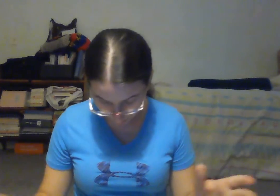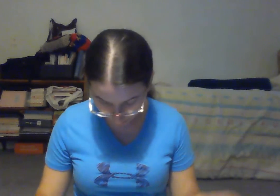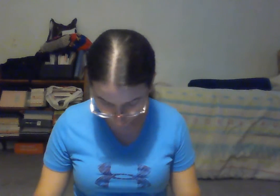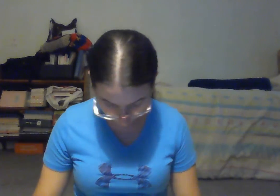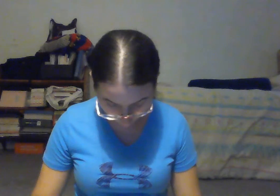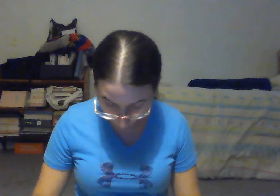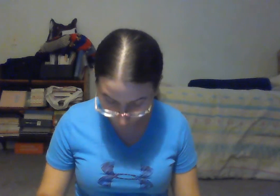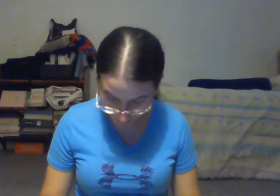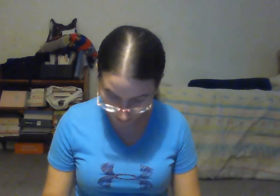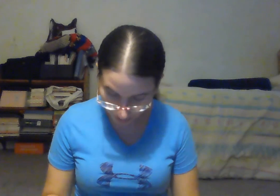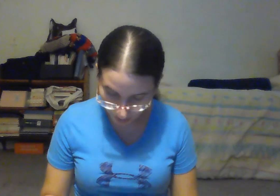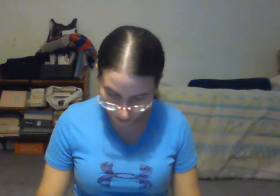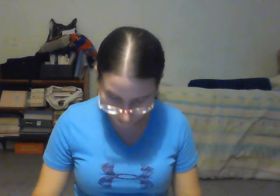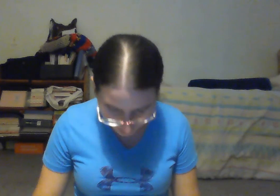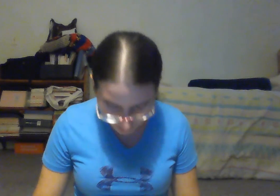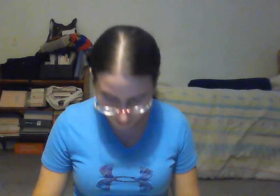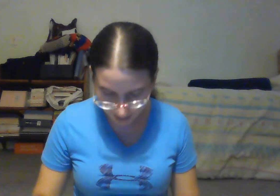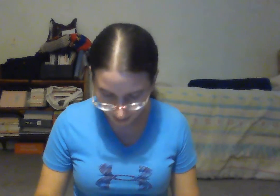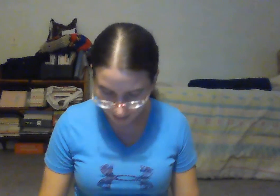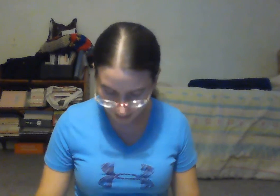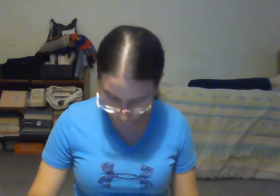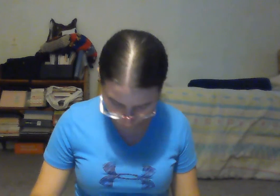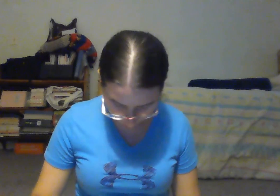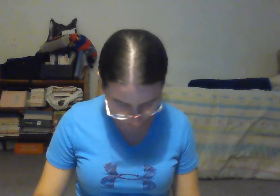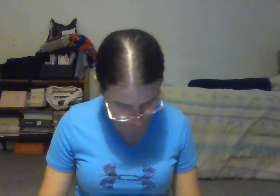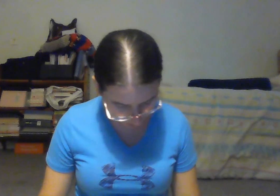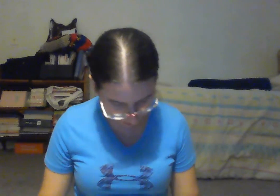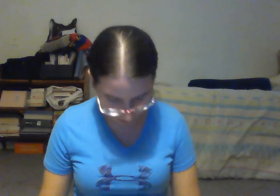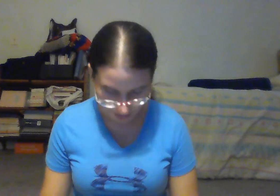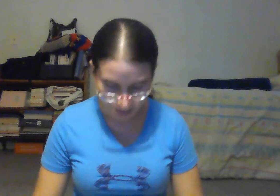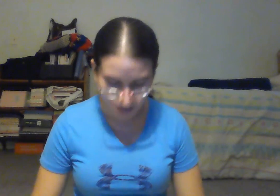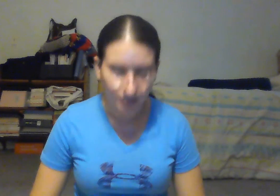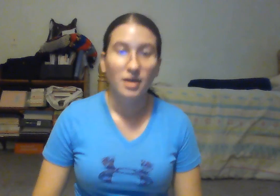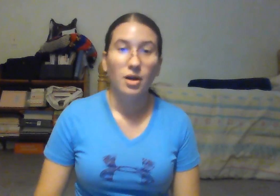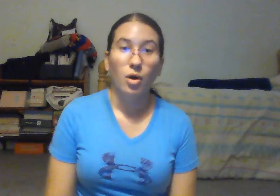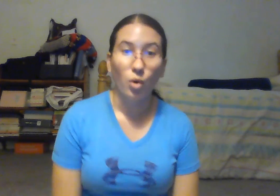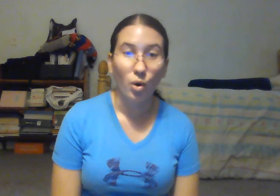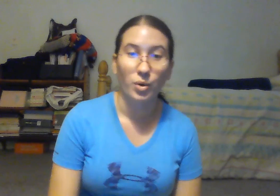learn a whole bunch of other sentence structures. Woo!